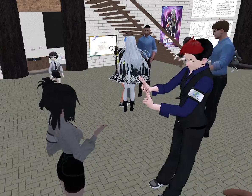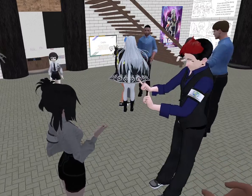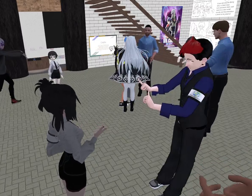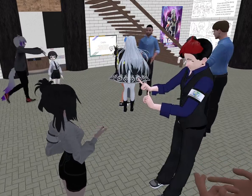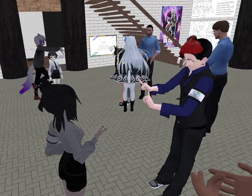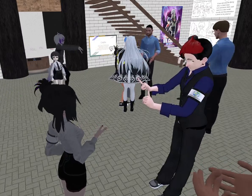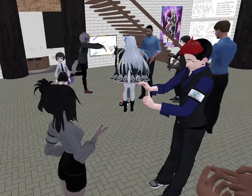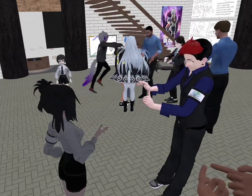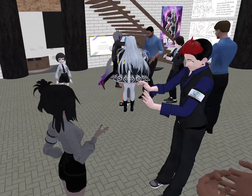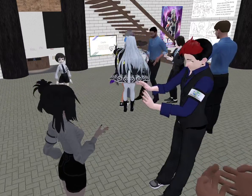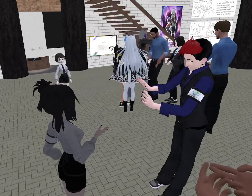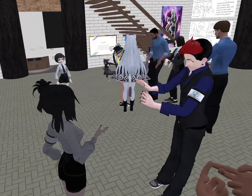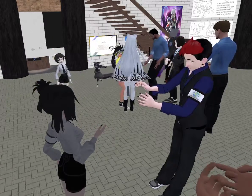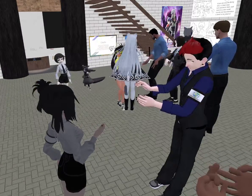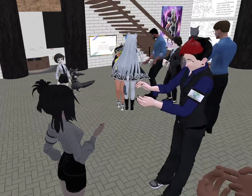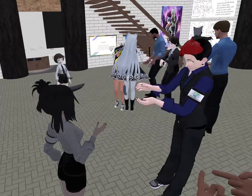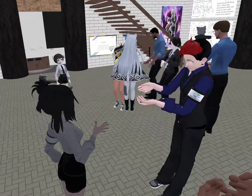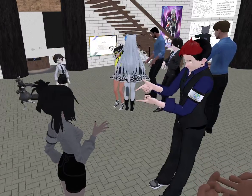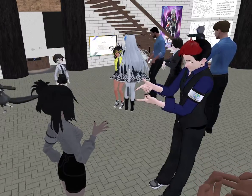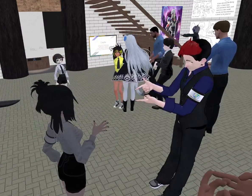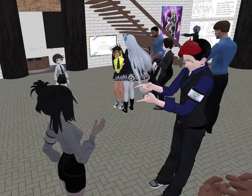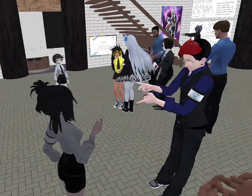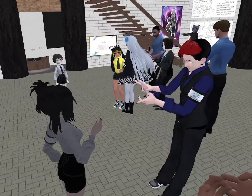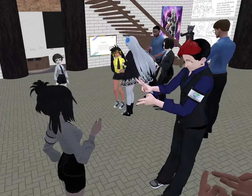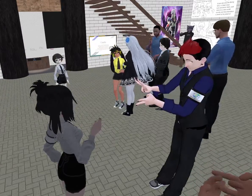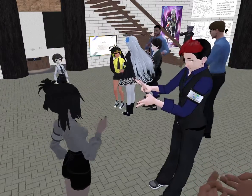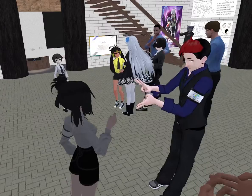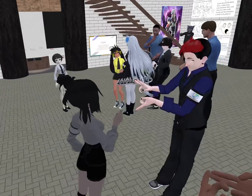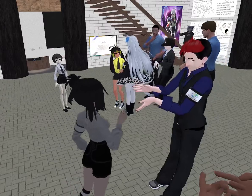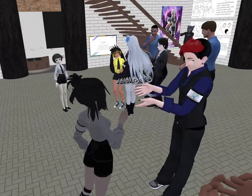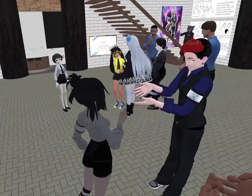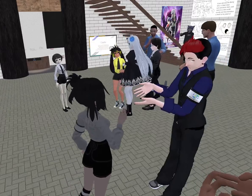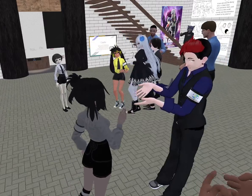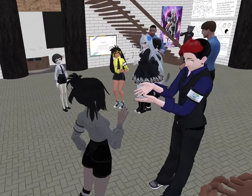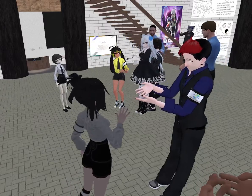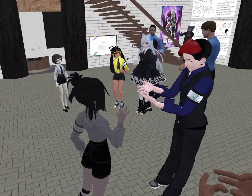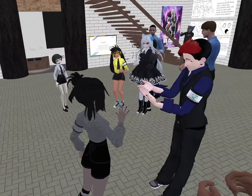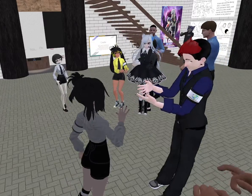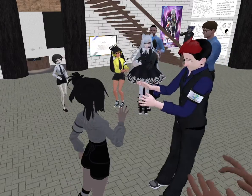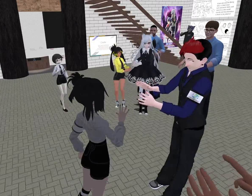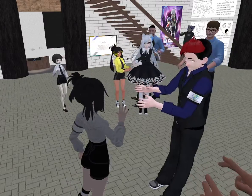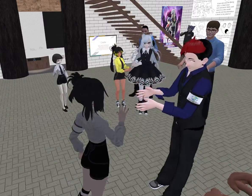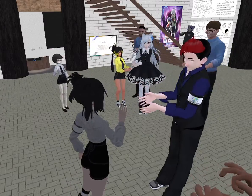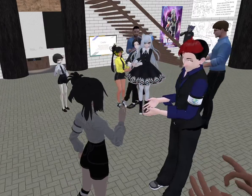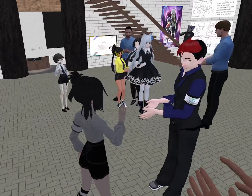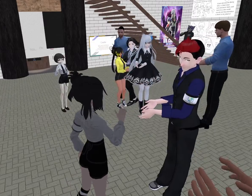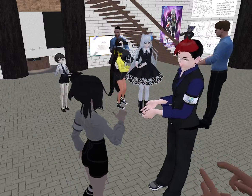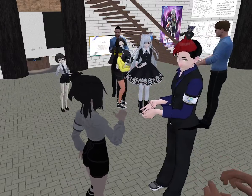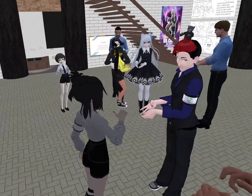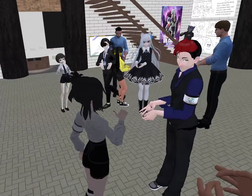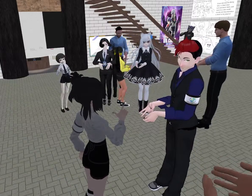So my hand shapes are pretty limited, but I've learned to get by, and there's a lot you can still do even with the limited hand shapes.